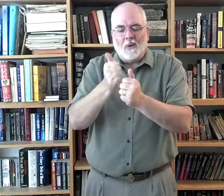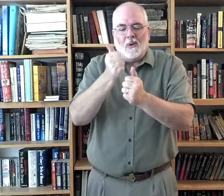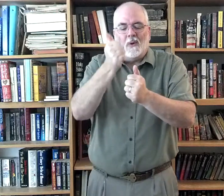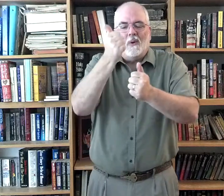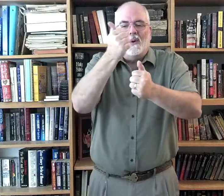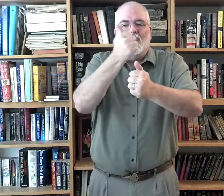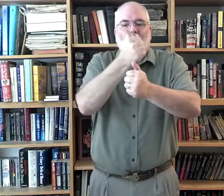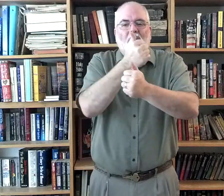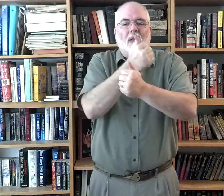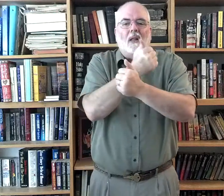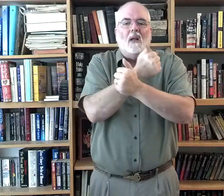most